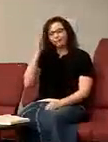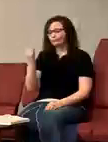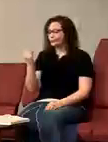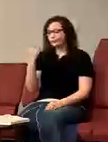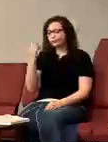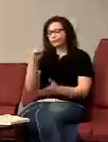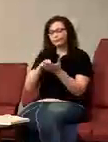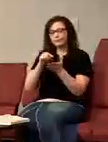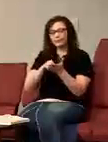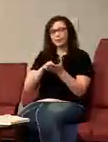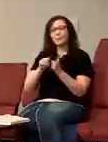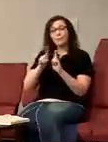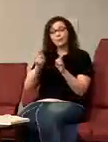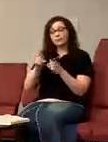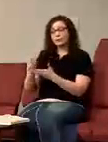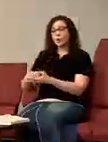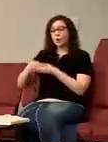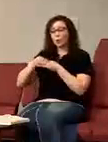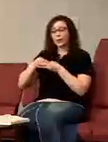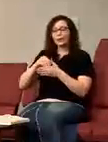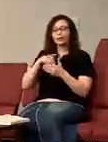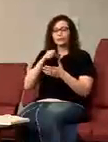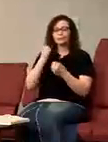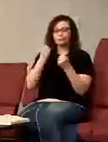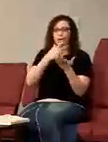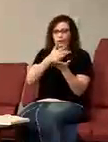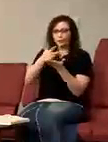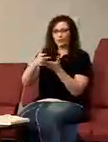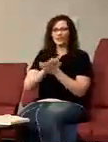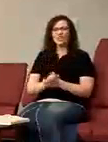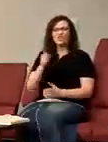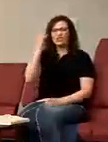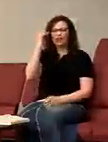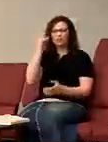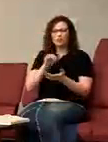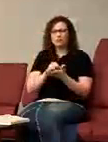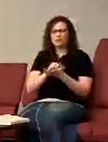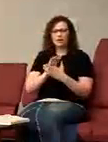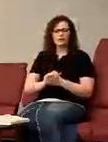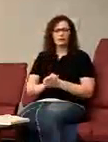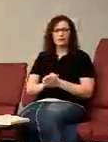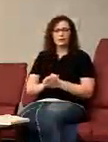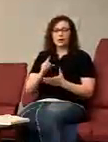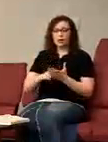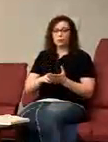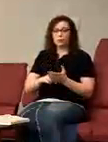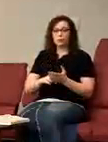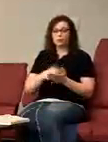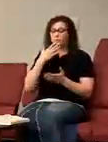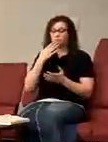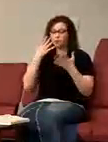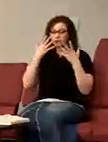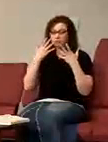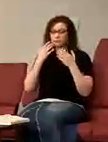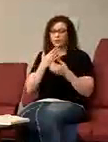have to hold my hand when we're in the parking lot. She can't comprehend it. And what would be terrible is if she saw a little kid get run